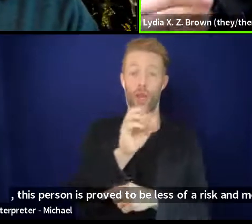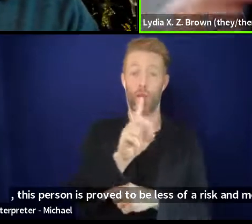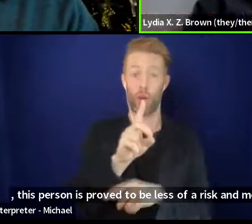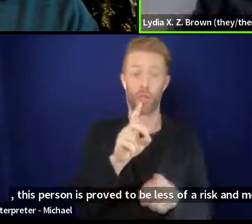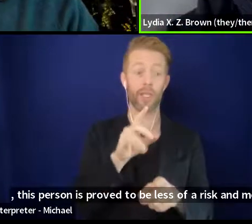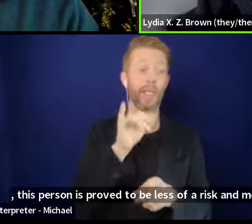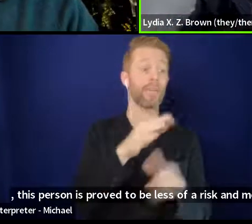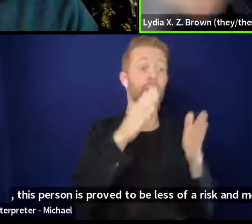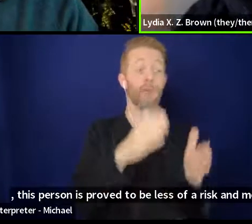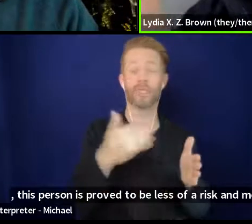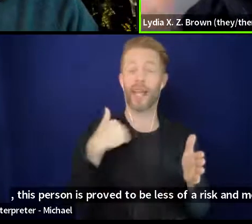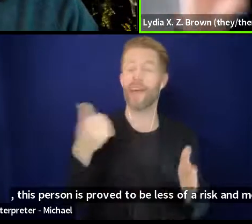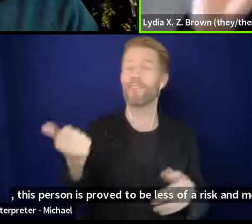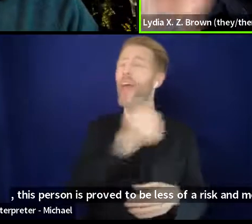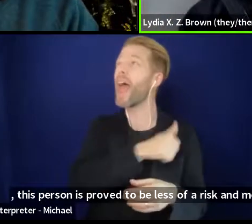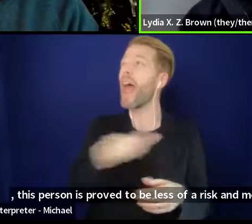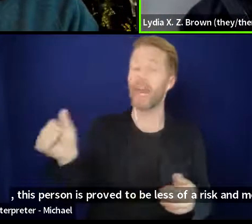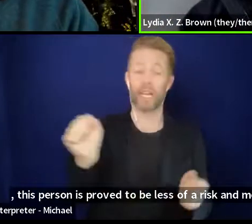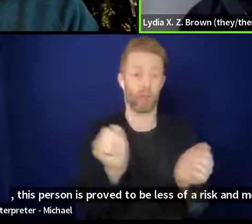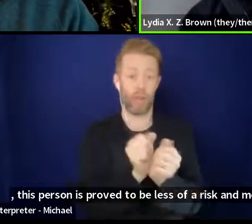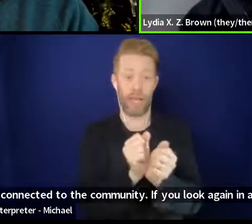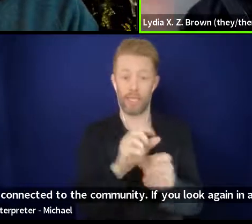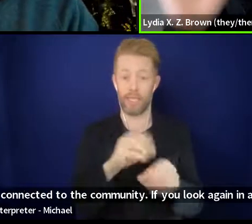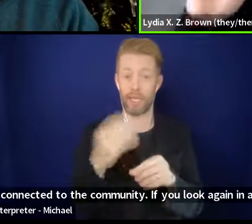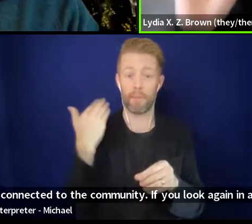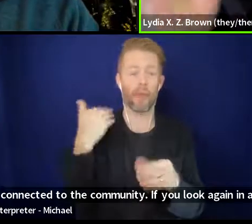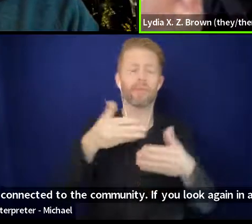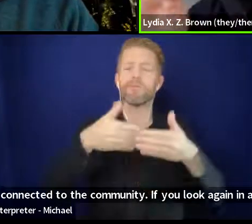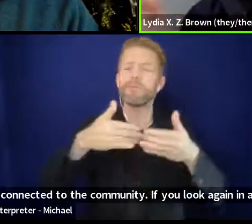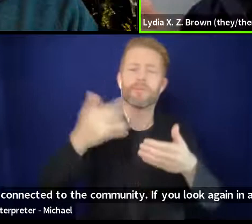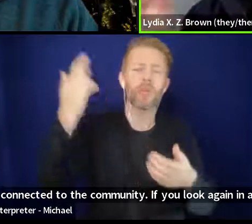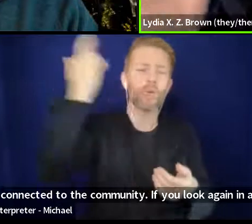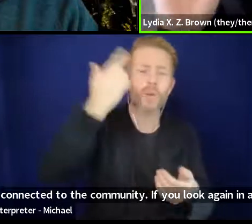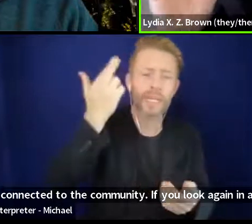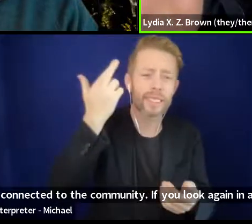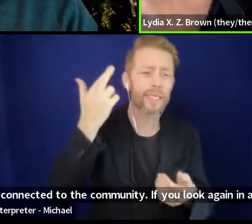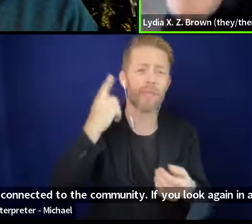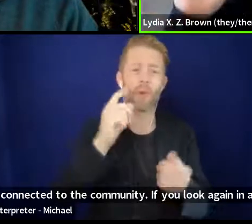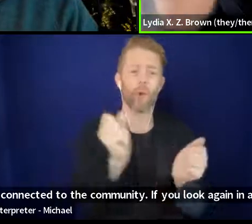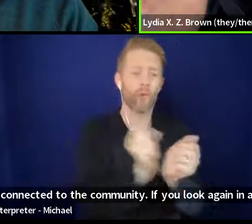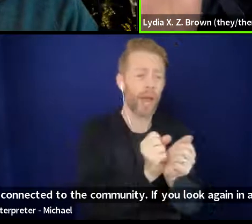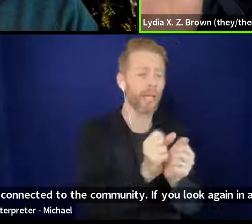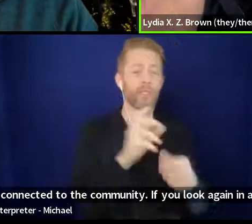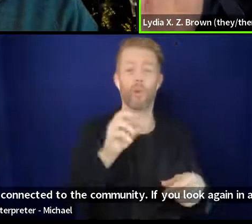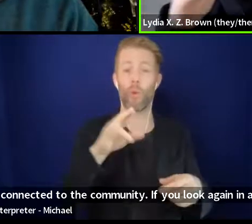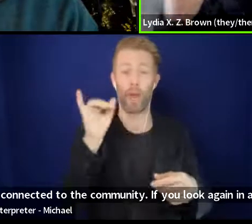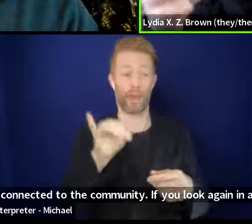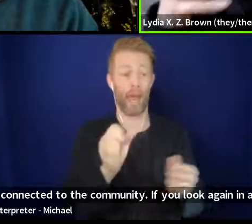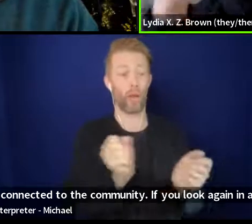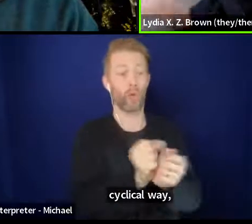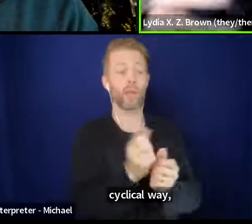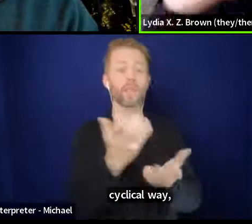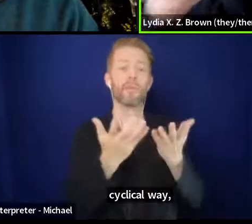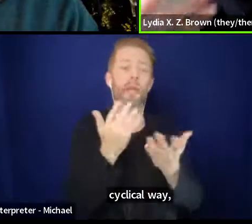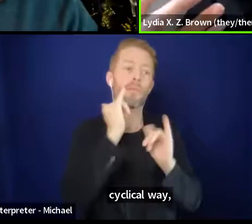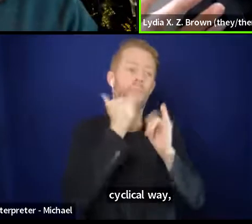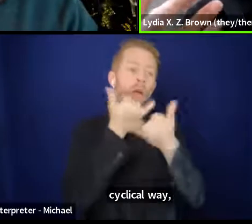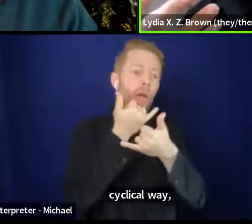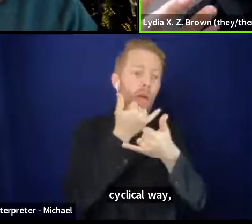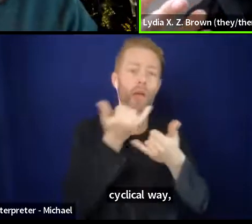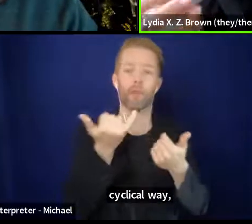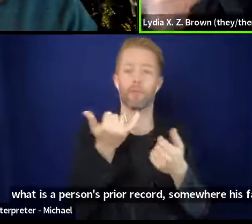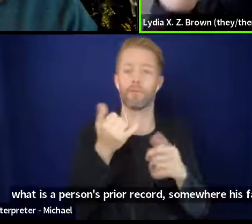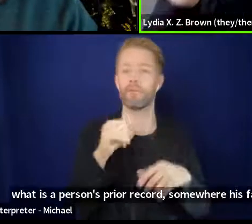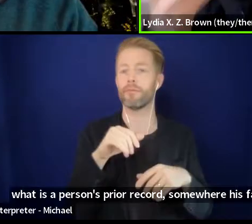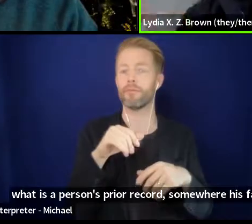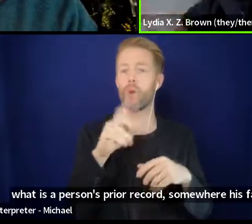in the past, regardless of the reason for the arrest or whether or not the arrest was accurate as to the person's actual